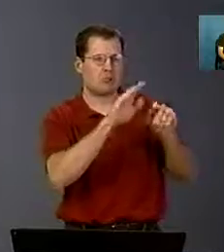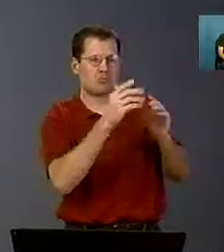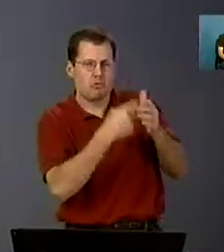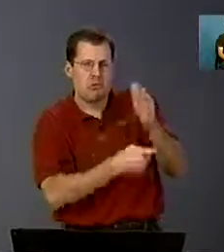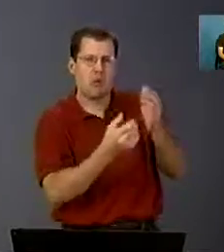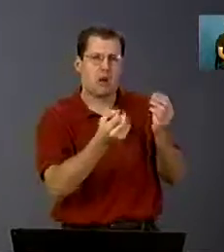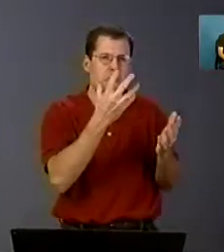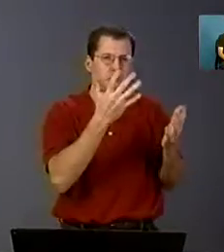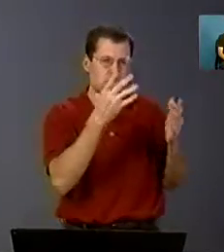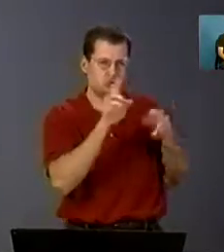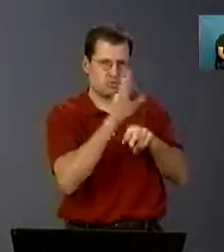are more expensive.